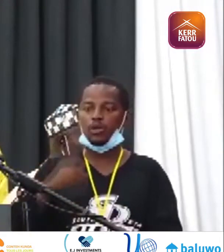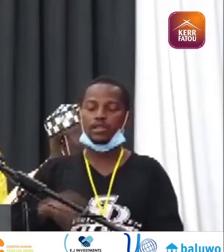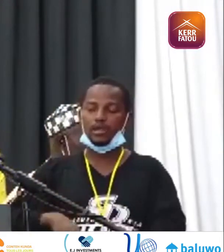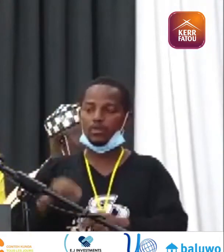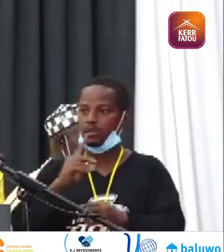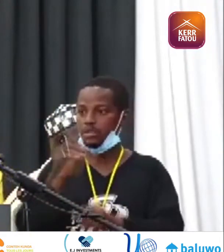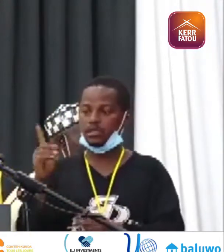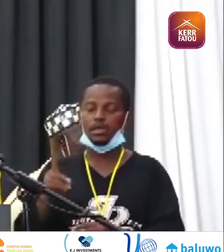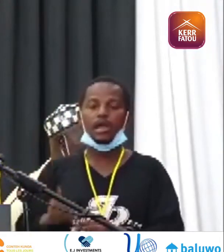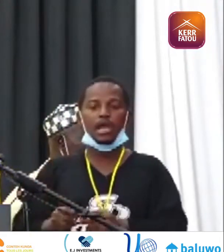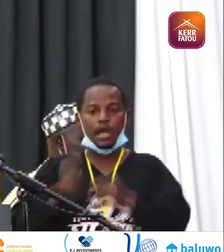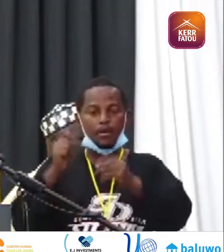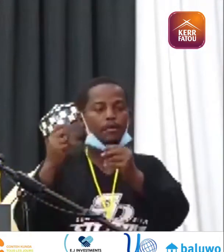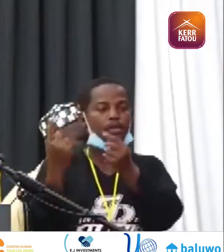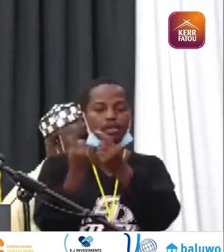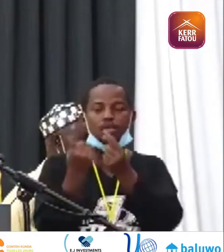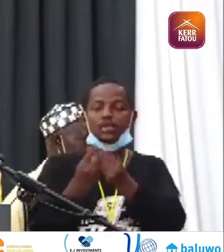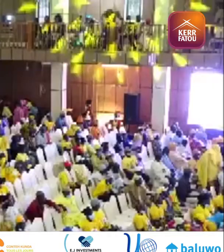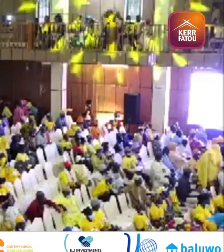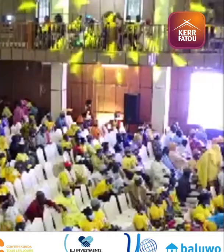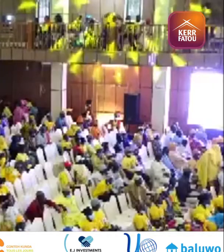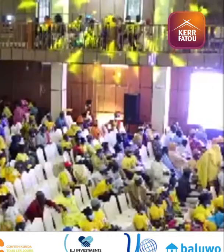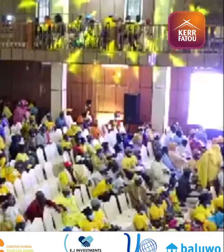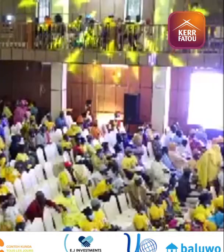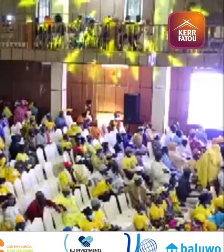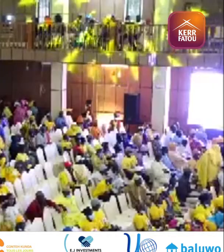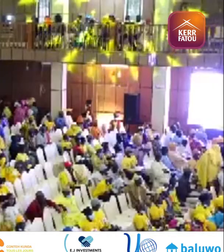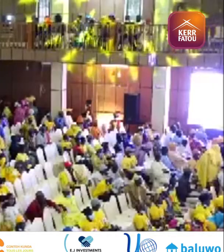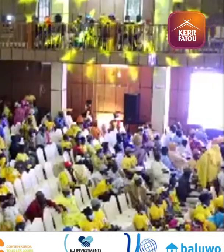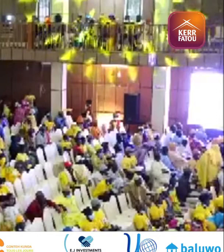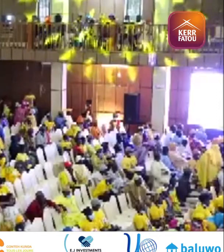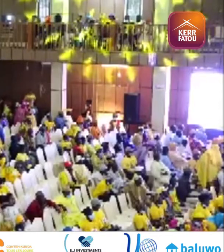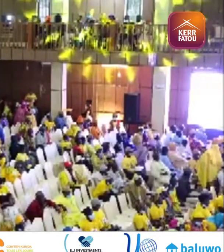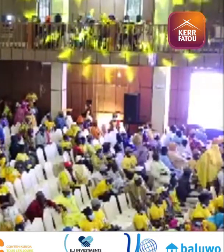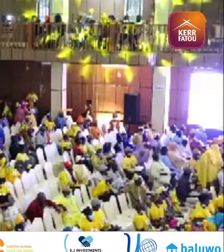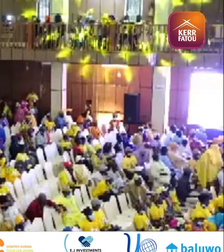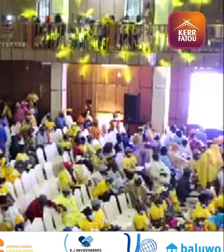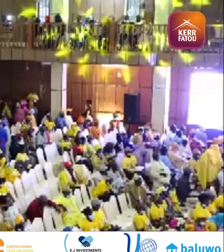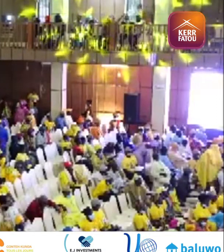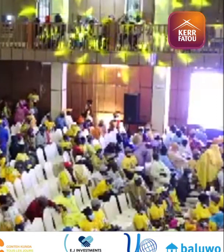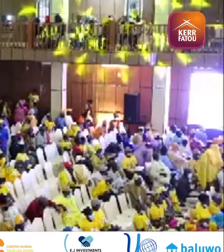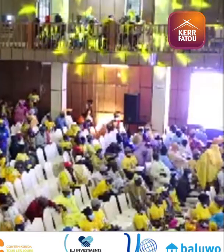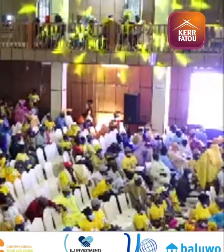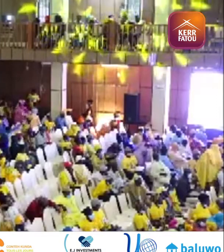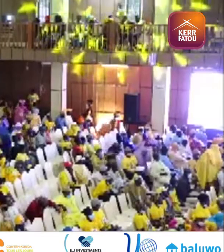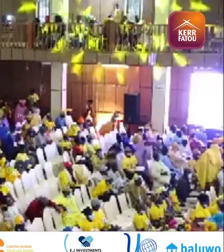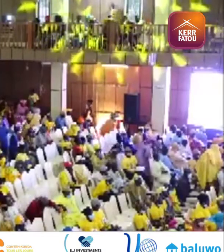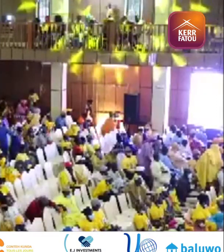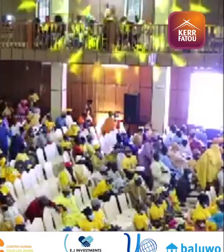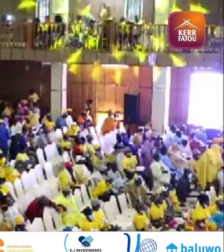$381,000, campaign materials of $68,000, victim support of